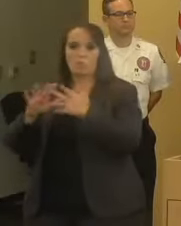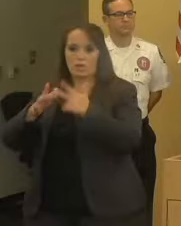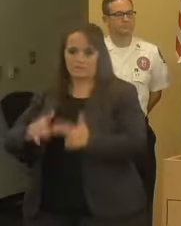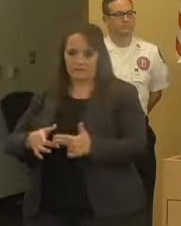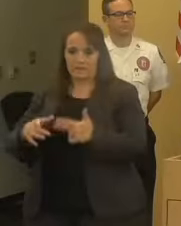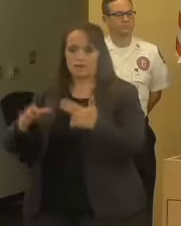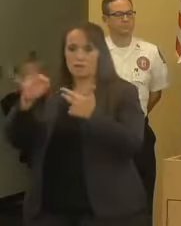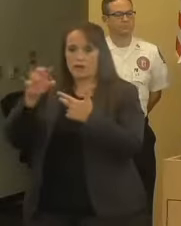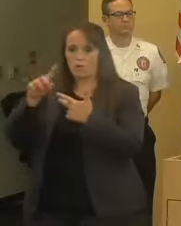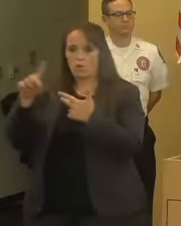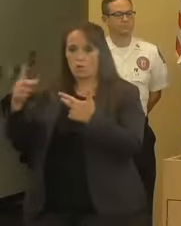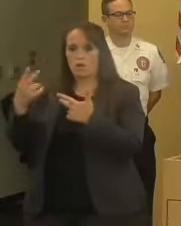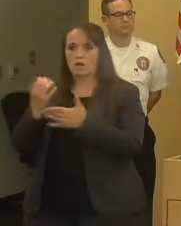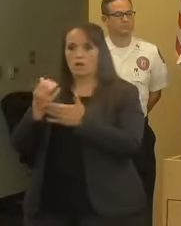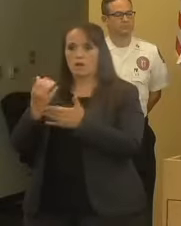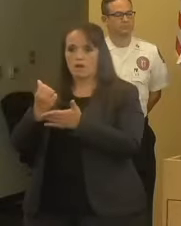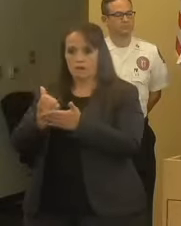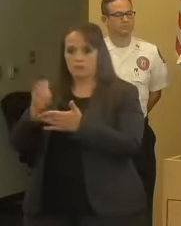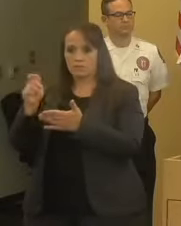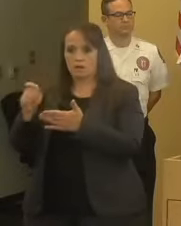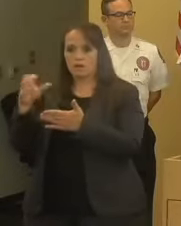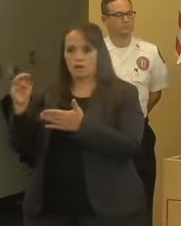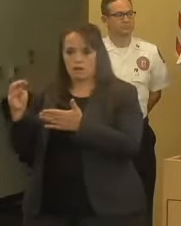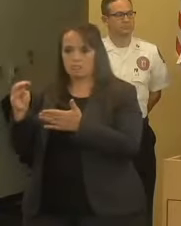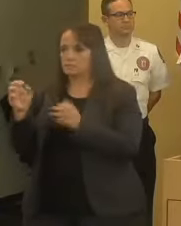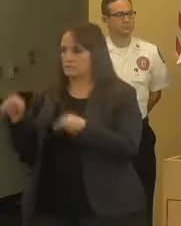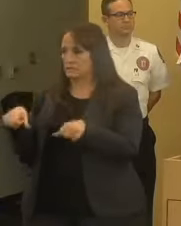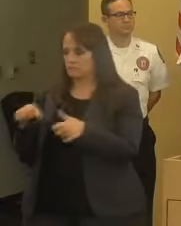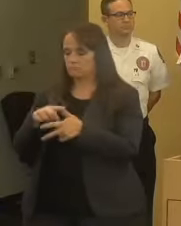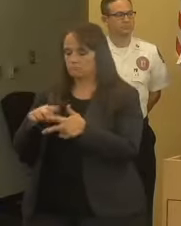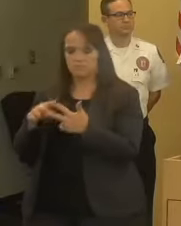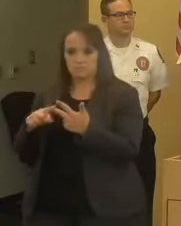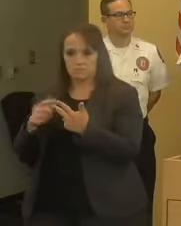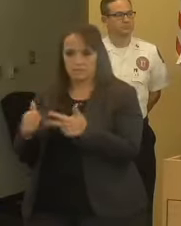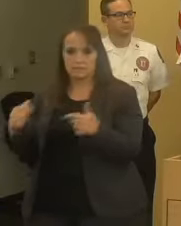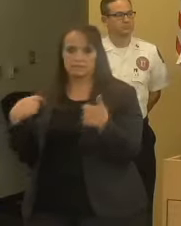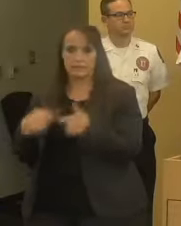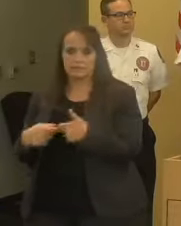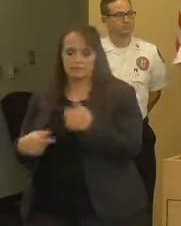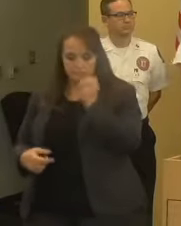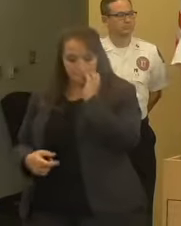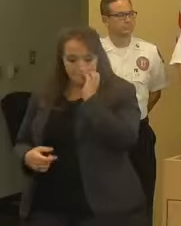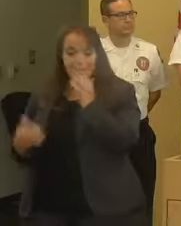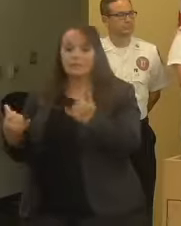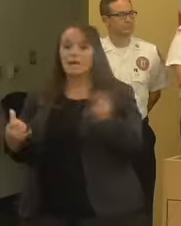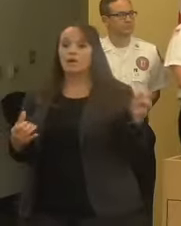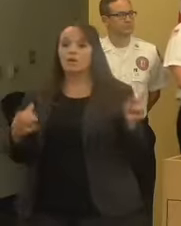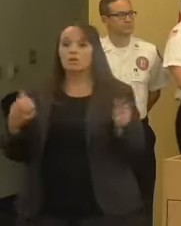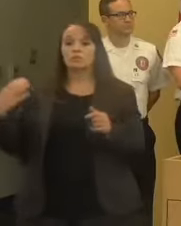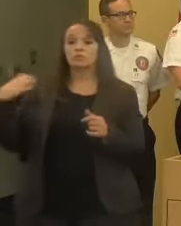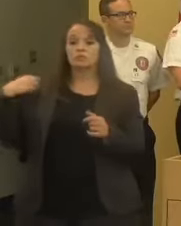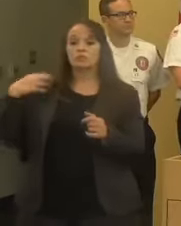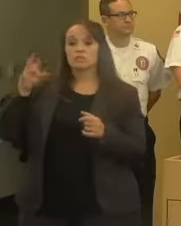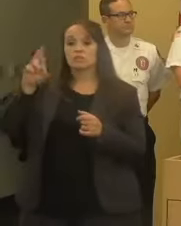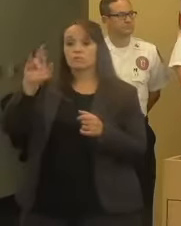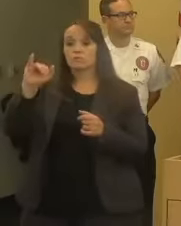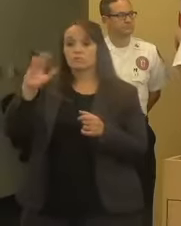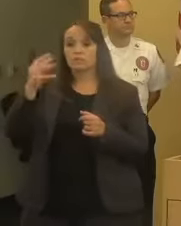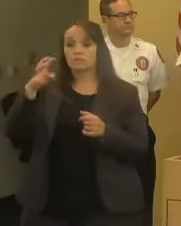site. Thank you. I would like next to introduce Chief Ritchie from Mount Pleasant Police.